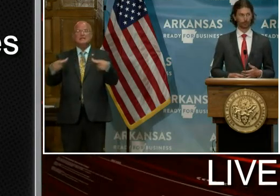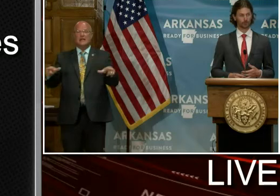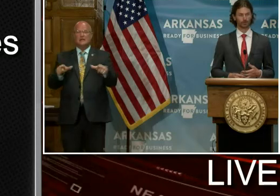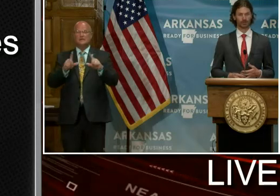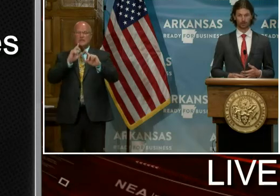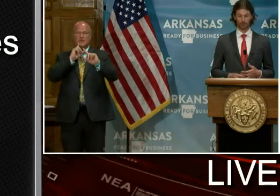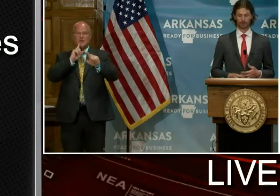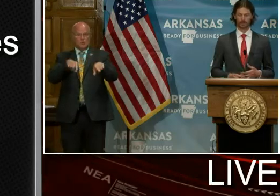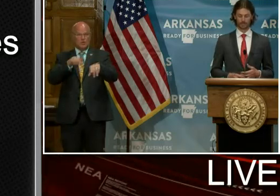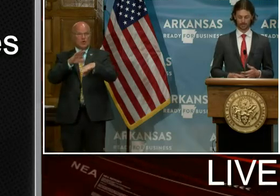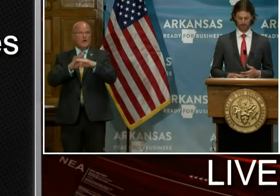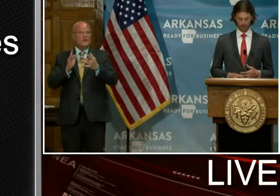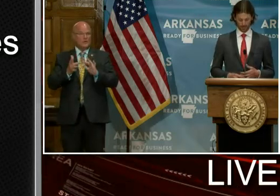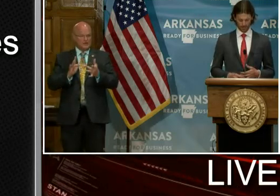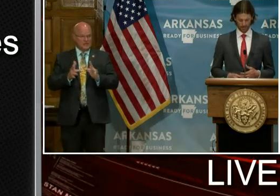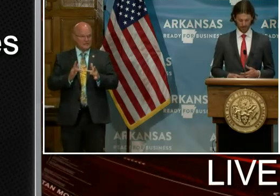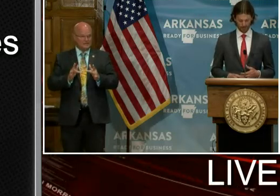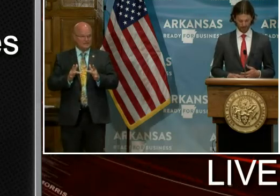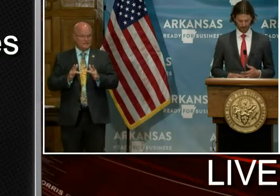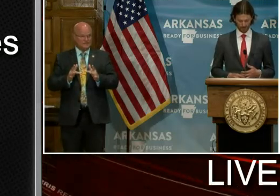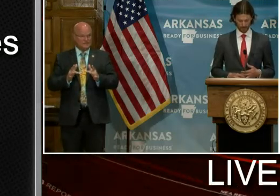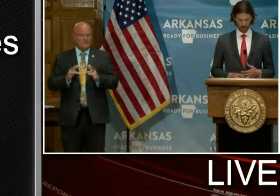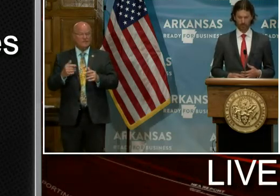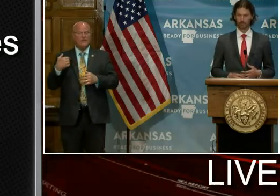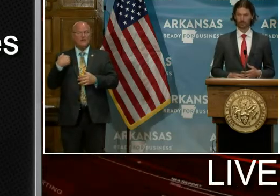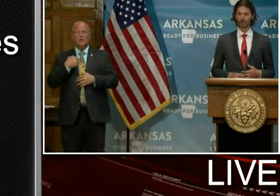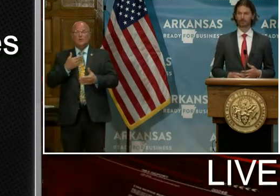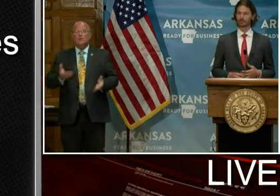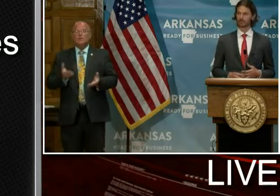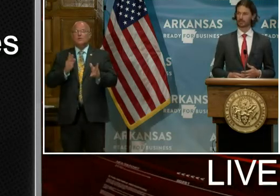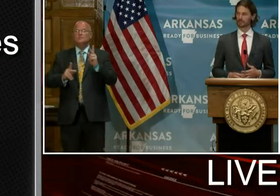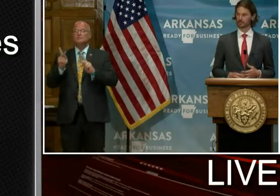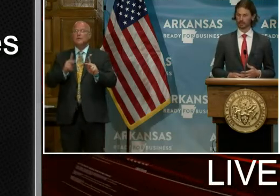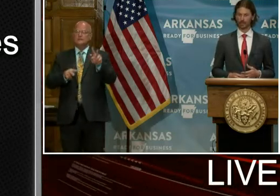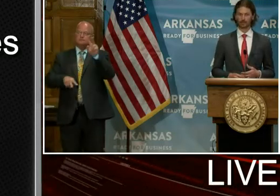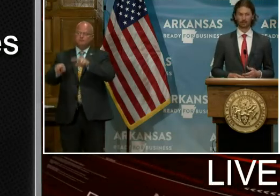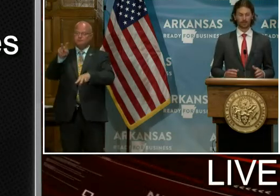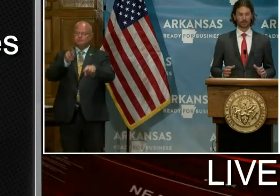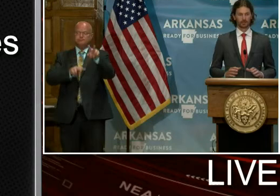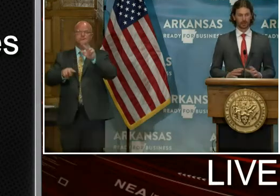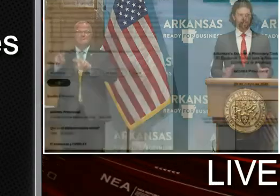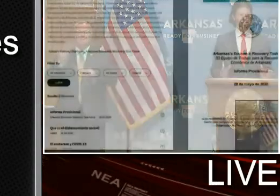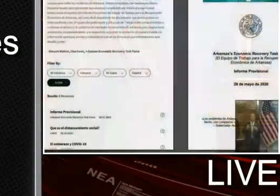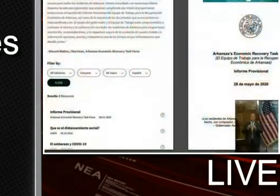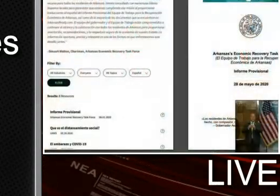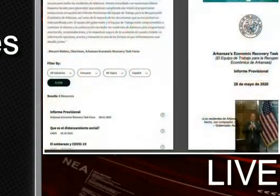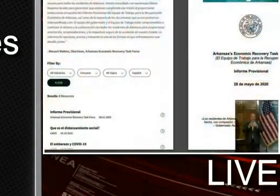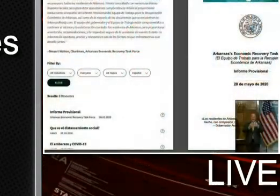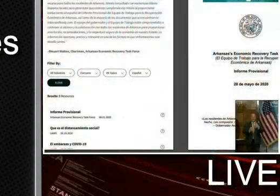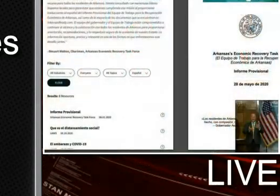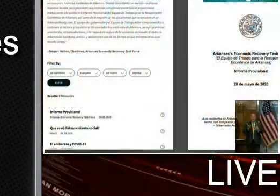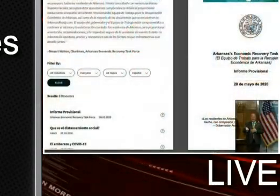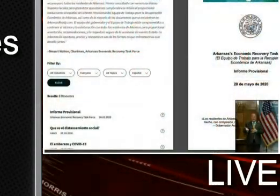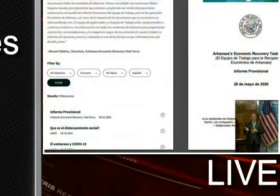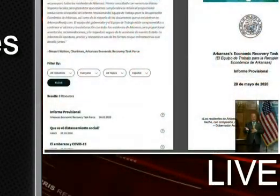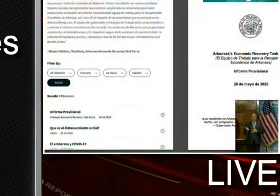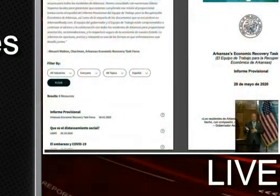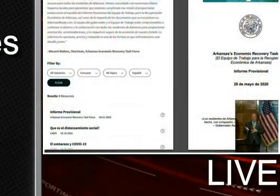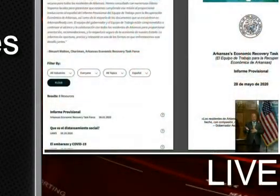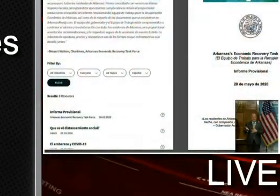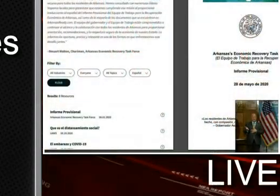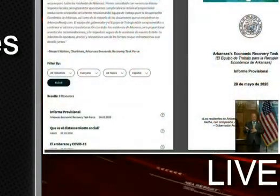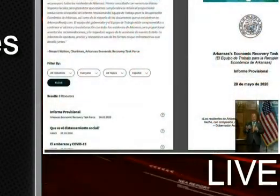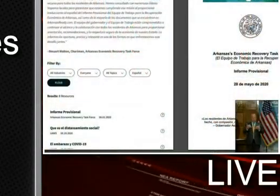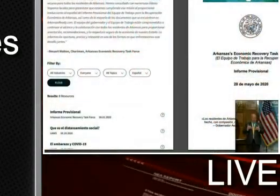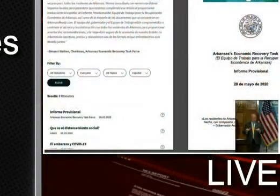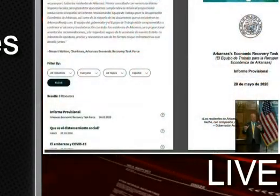interim report on the website. And we would encourage folks to just take a look at that. The guidelines that are in there